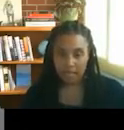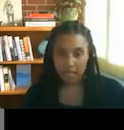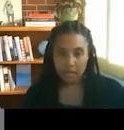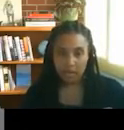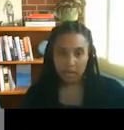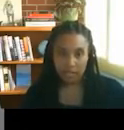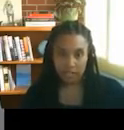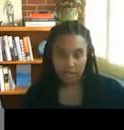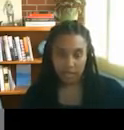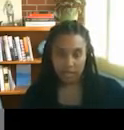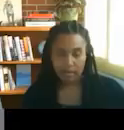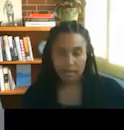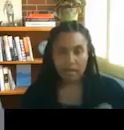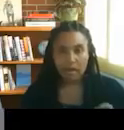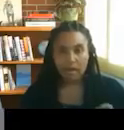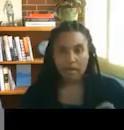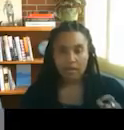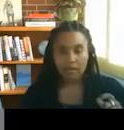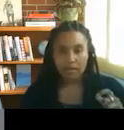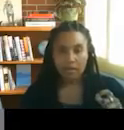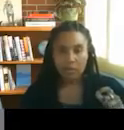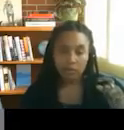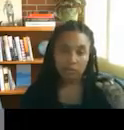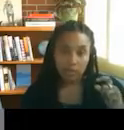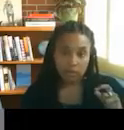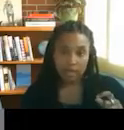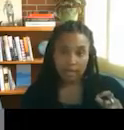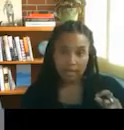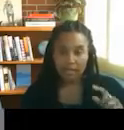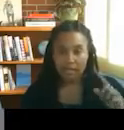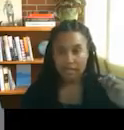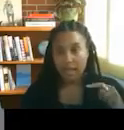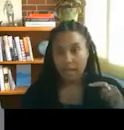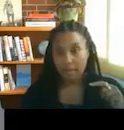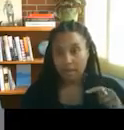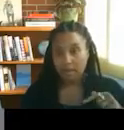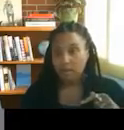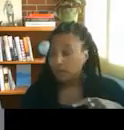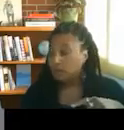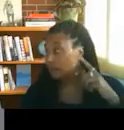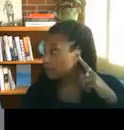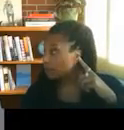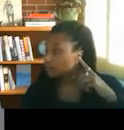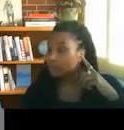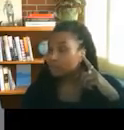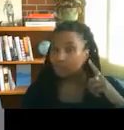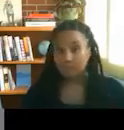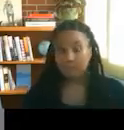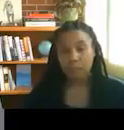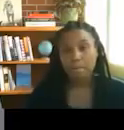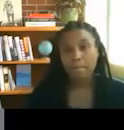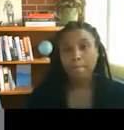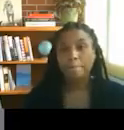I'm asking a question, you will most likely see eyebrows go up.